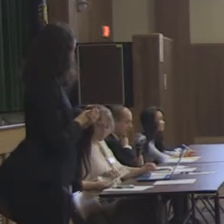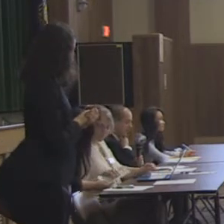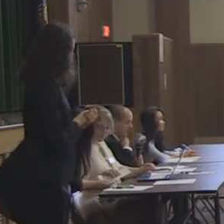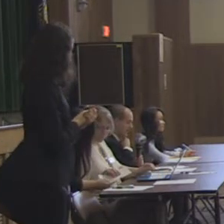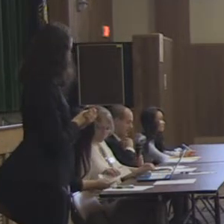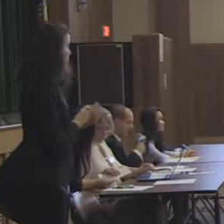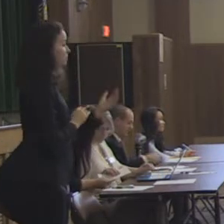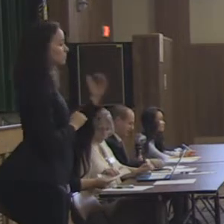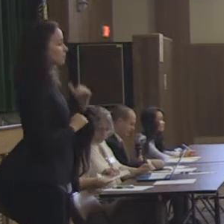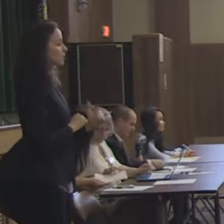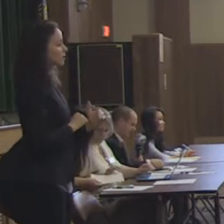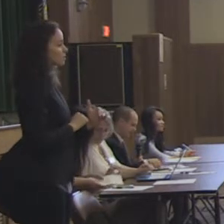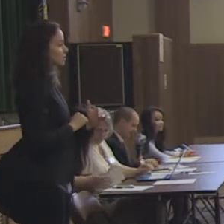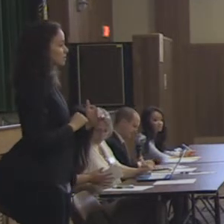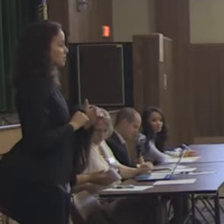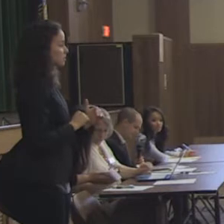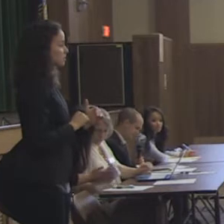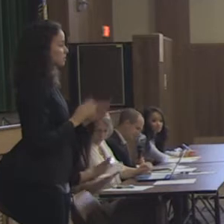Next we have